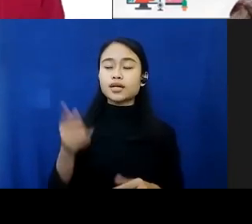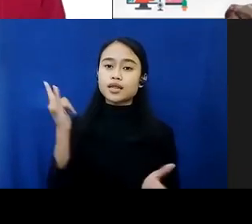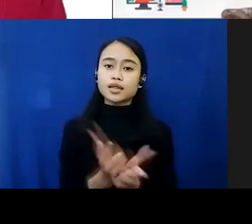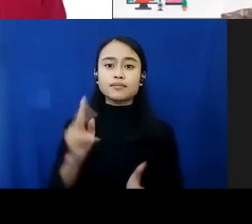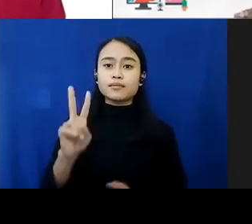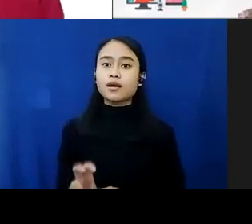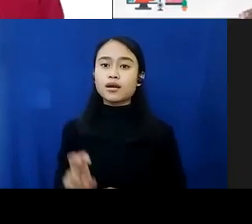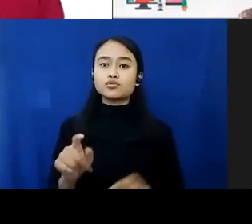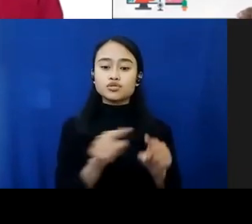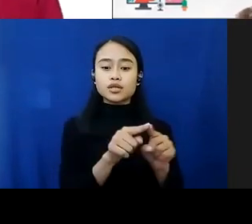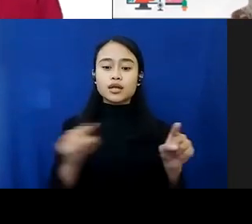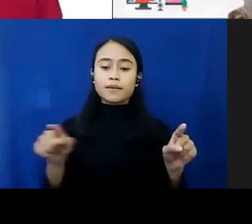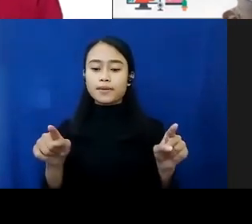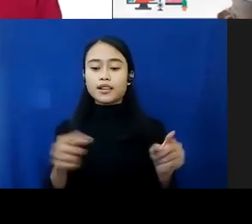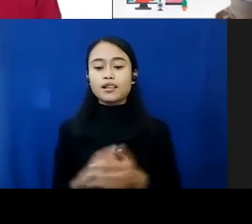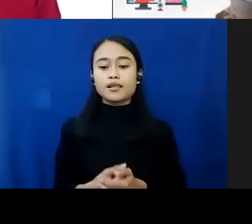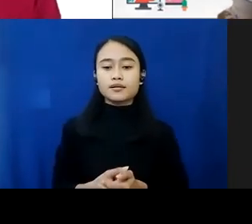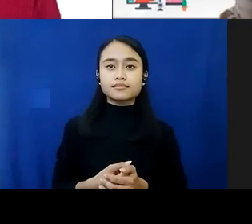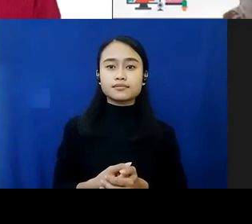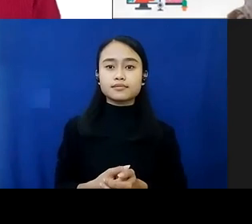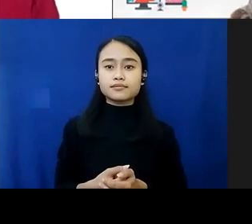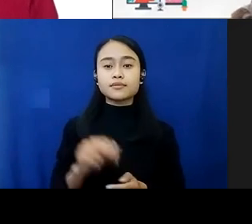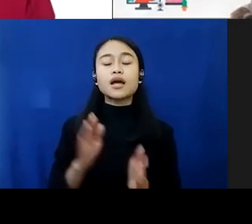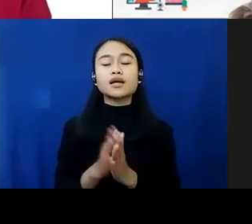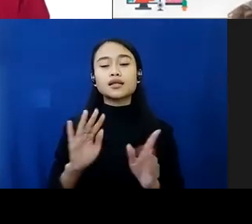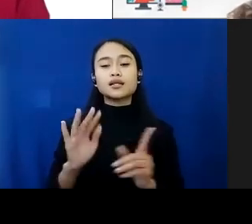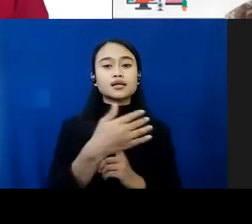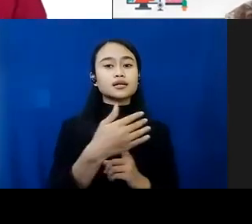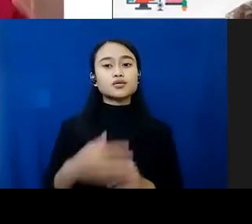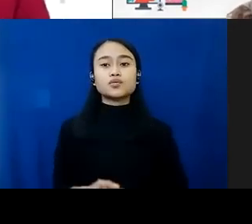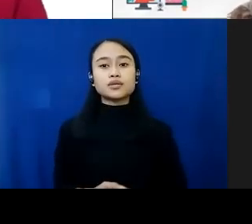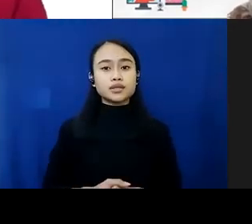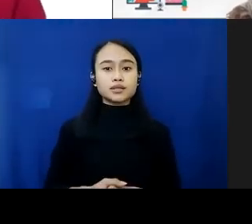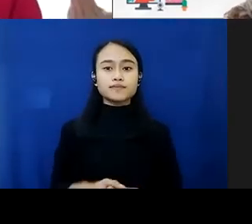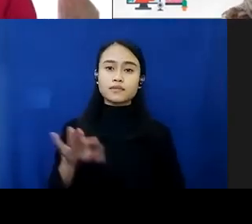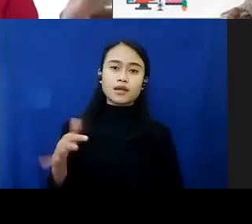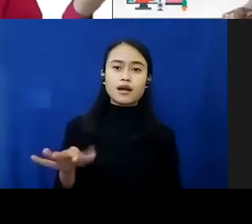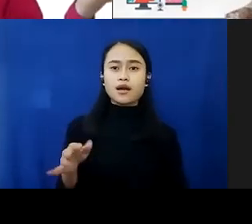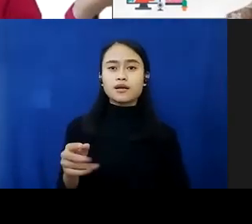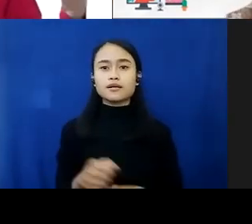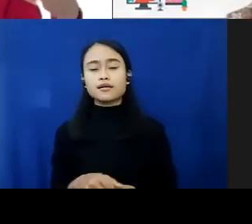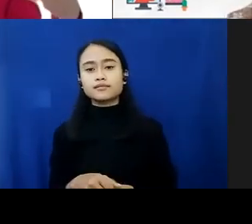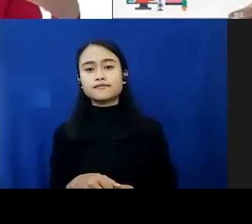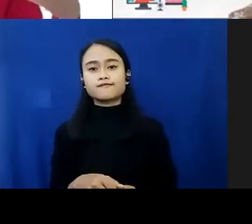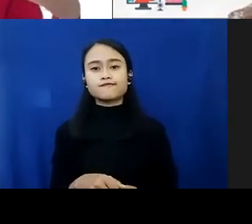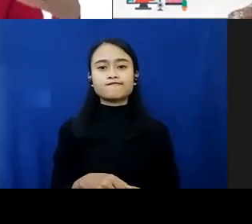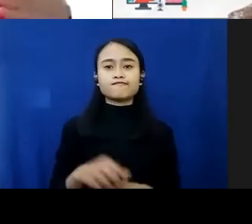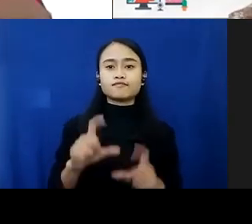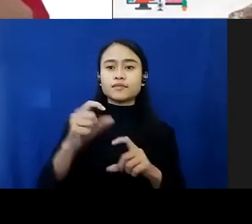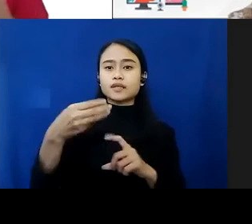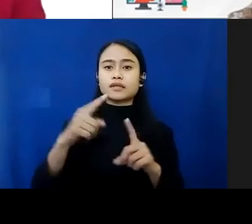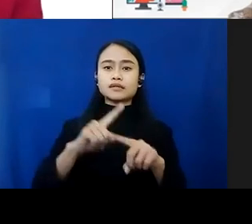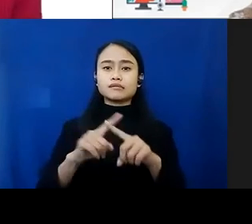and there must be child safe guiding mechanisms around this because often sex offenders or people who want to abuse children